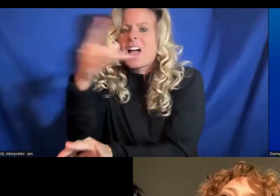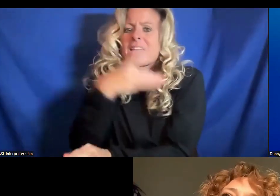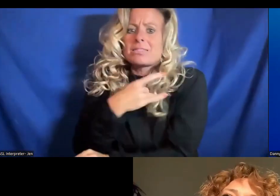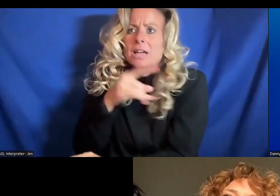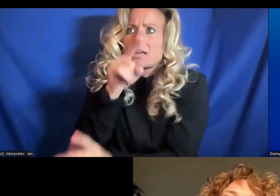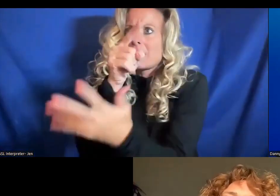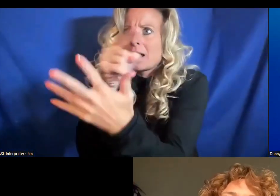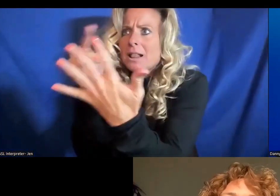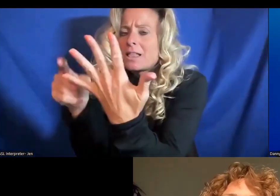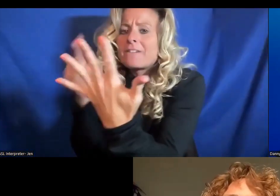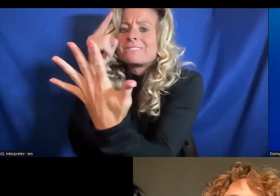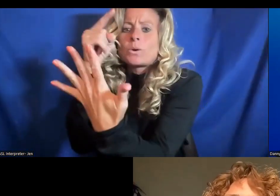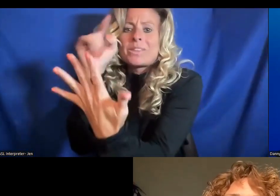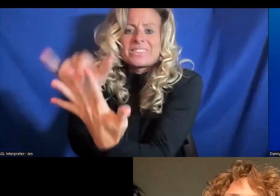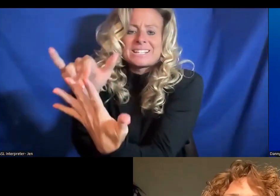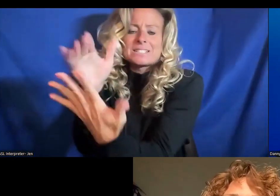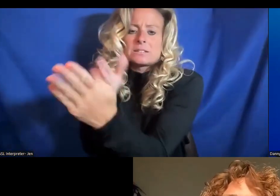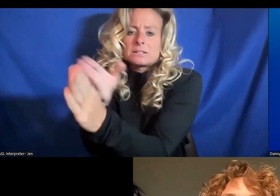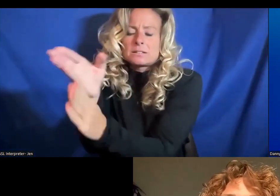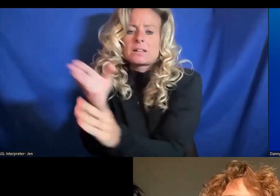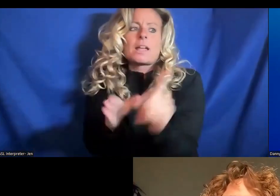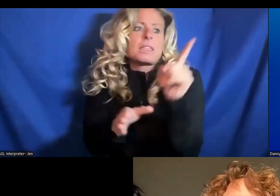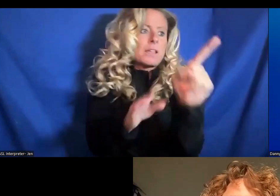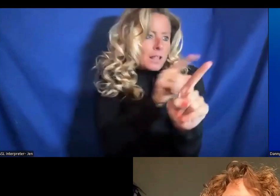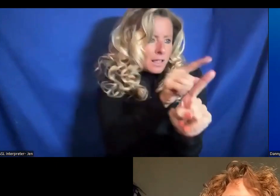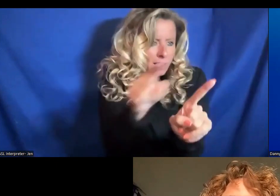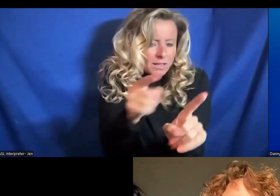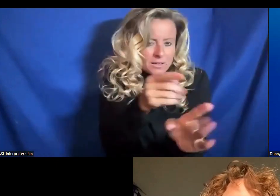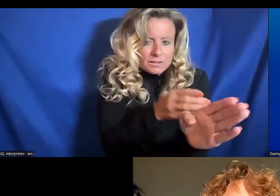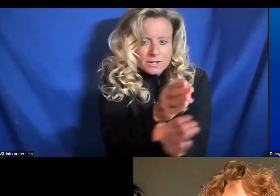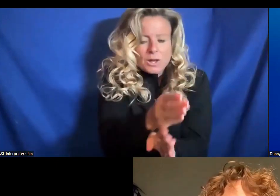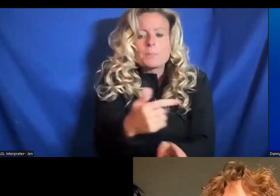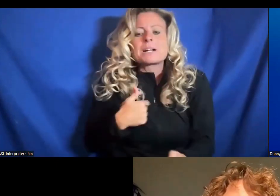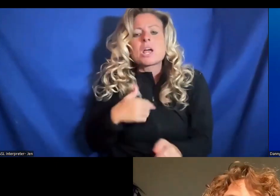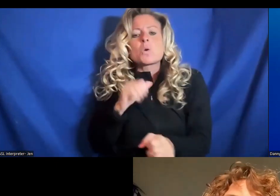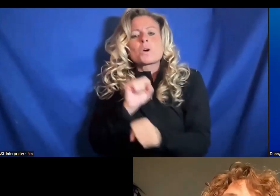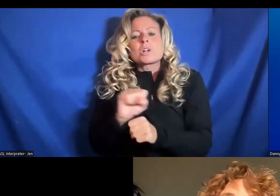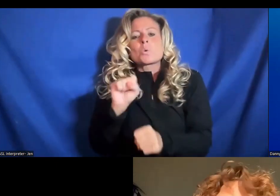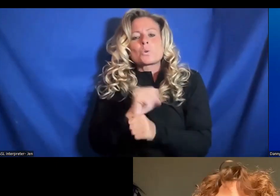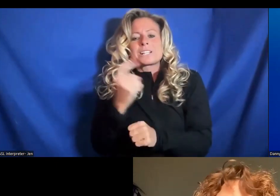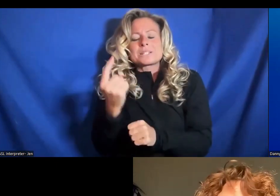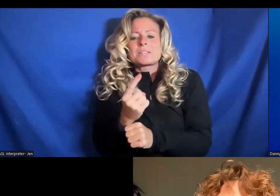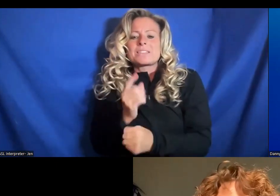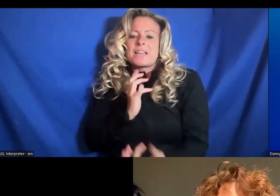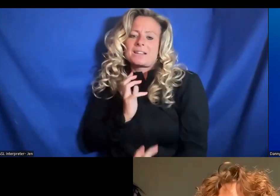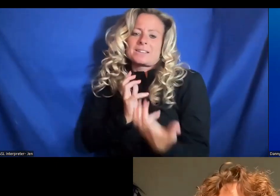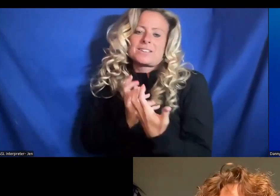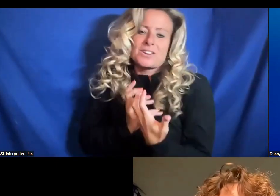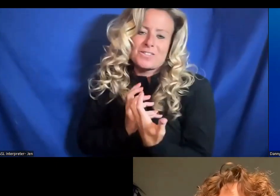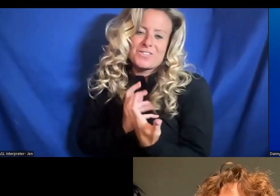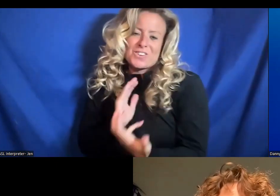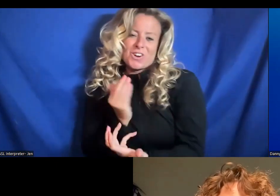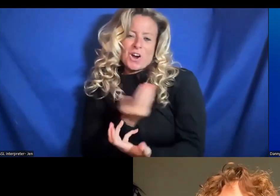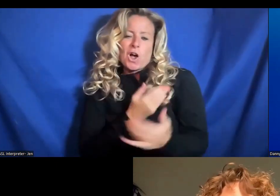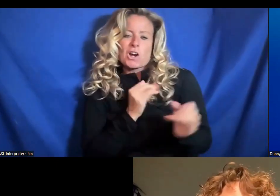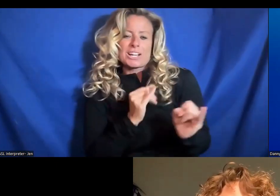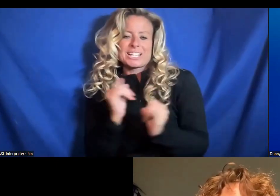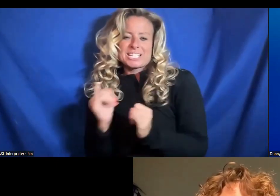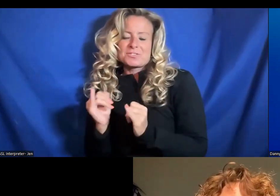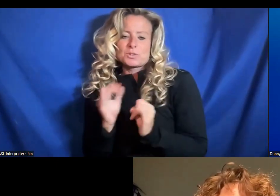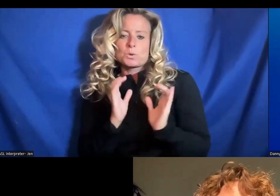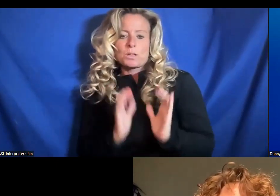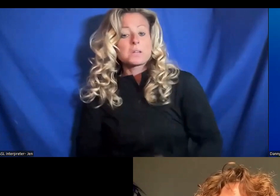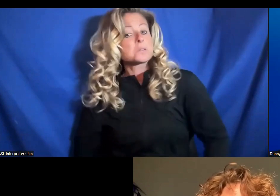like to create something that works and is tailored for all of our individual clients.